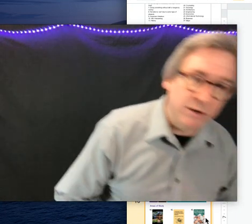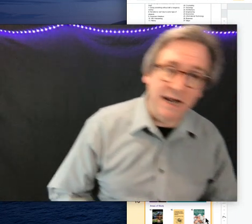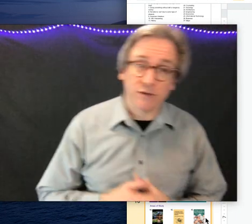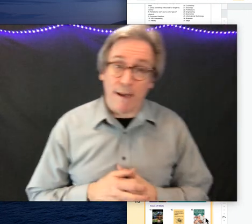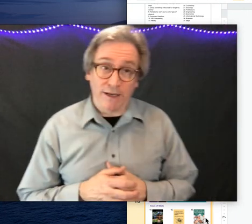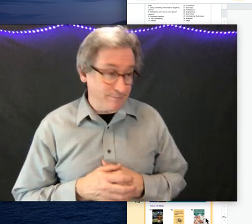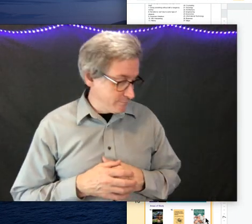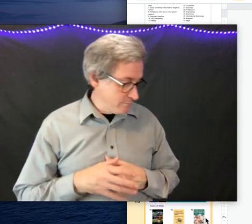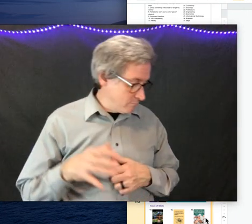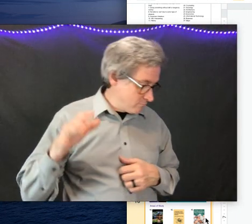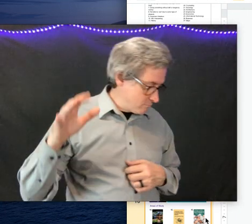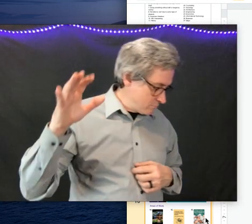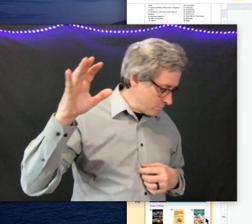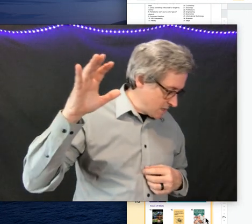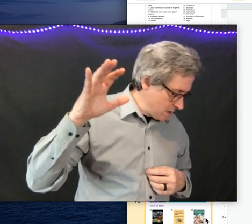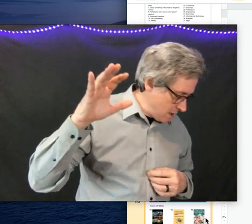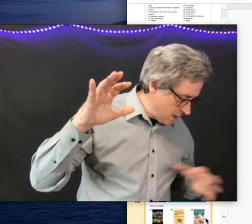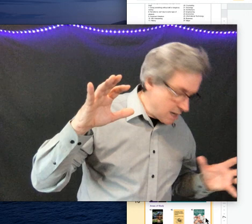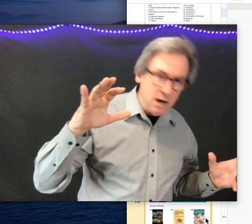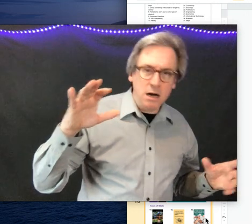Alice in Wonderland's rabbit.